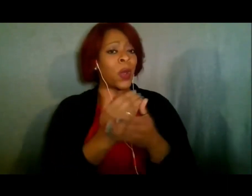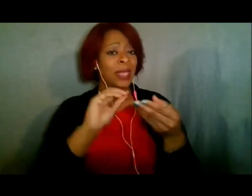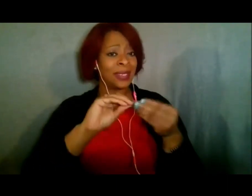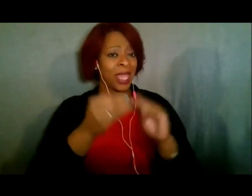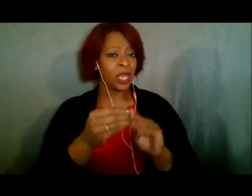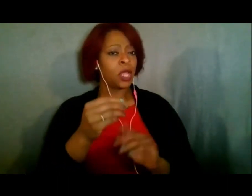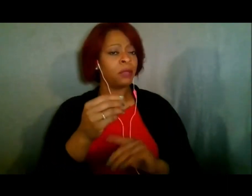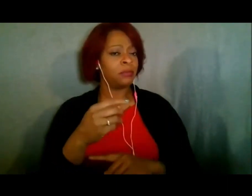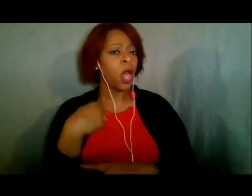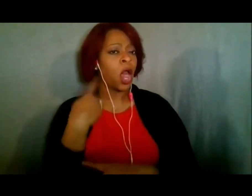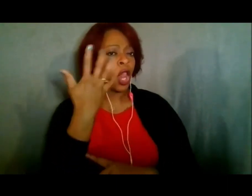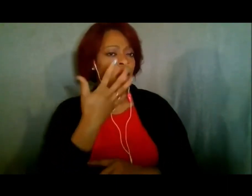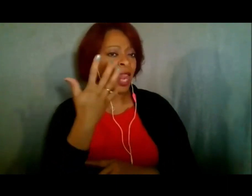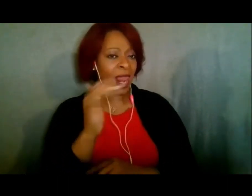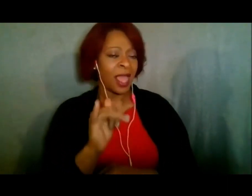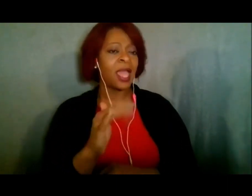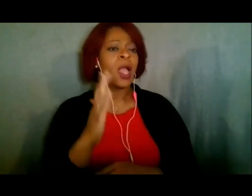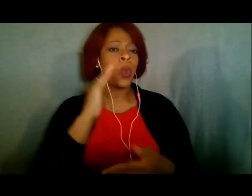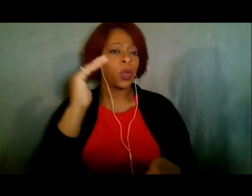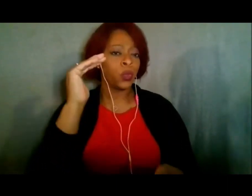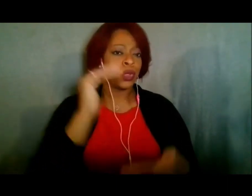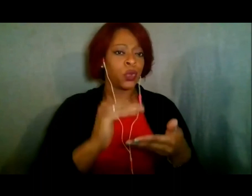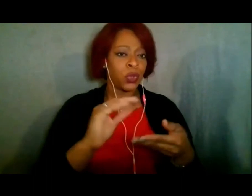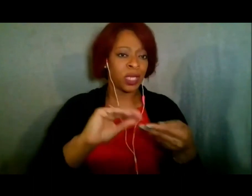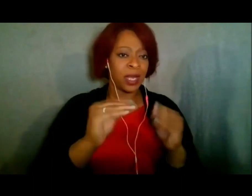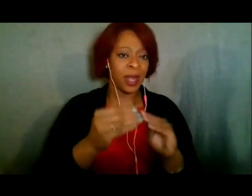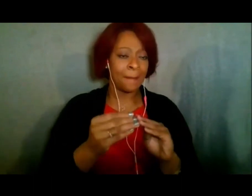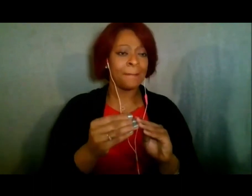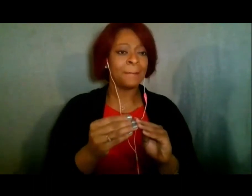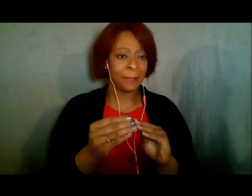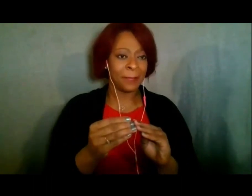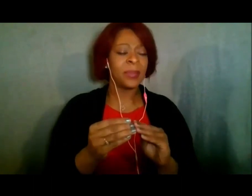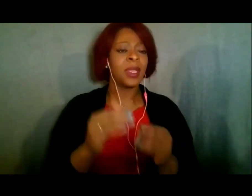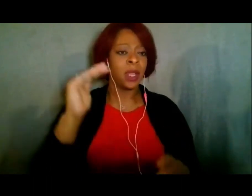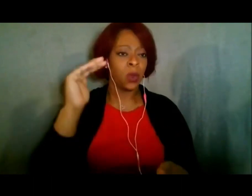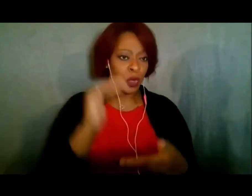like it will reduce the number of